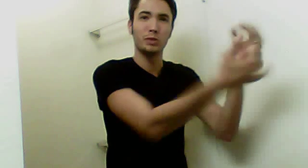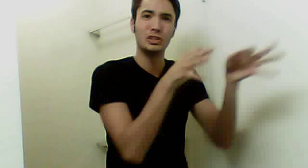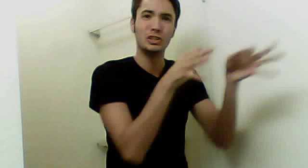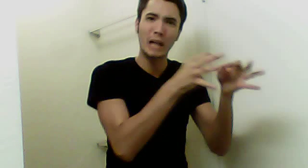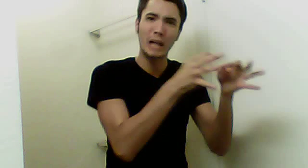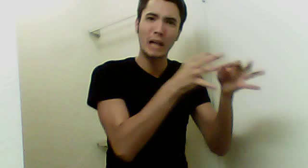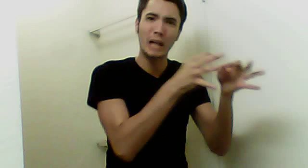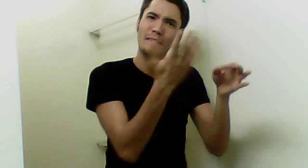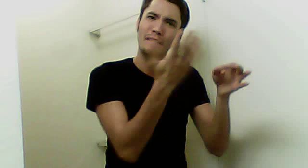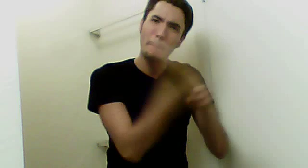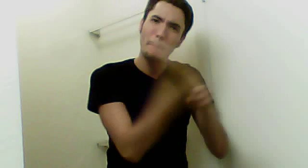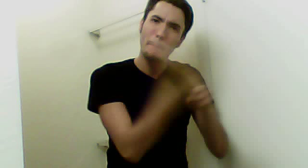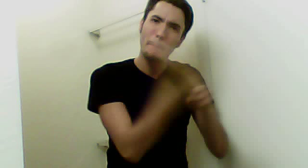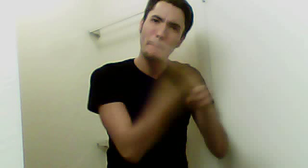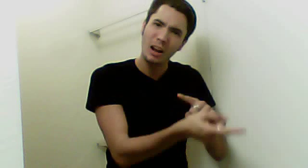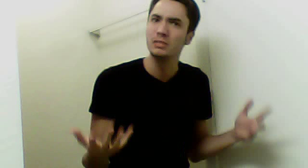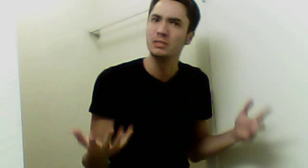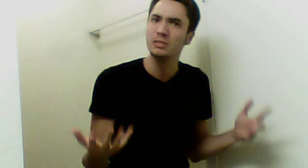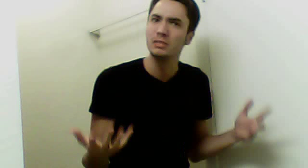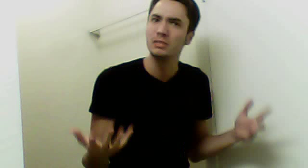45 years.